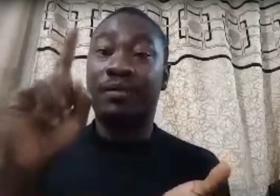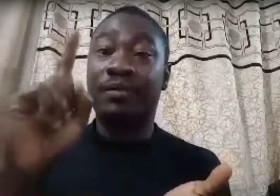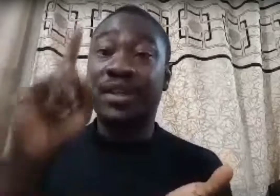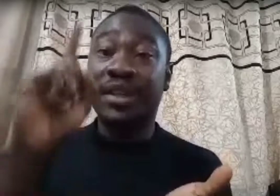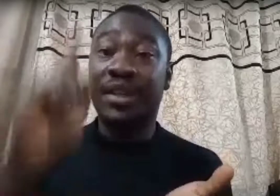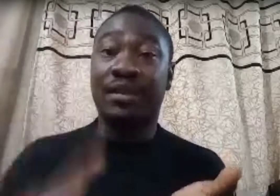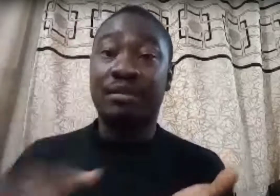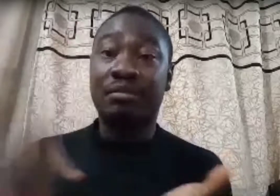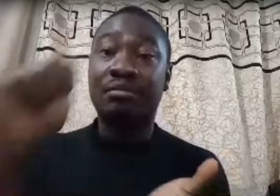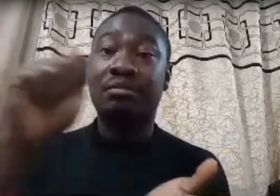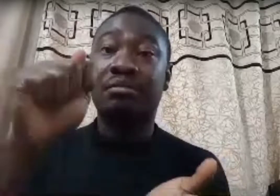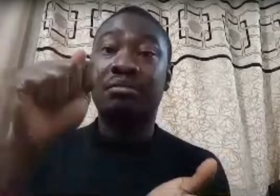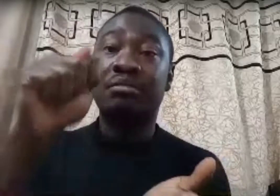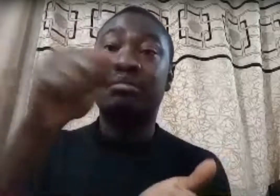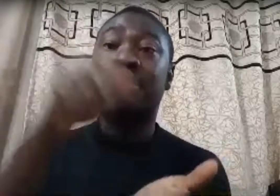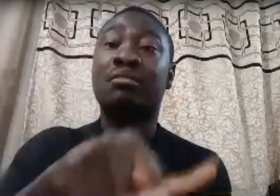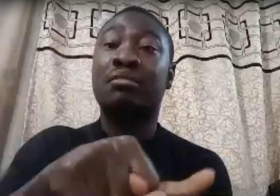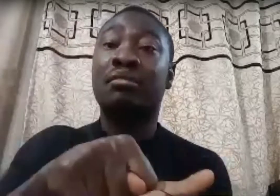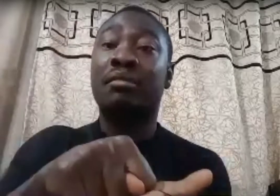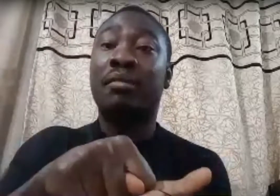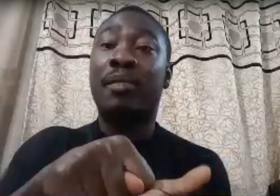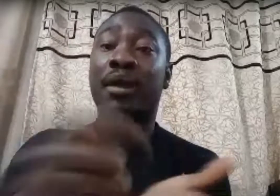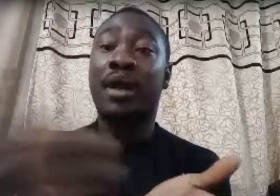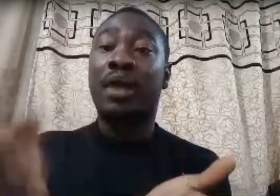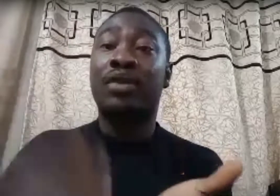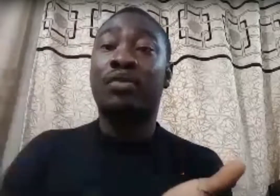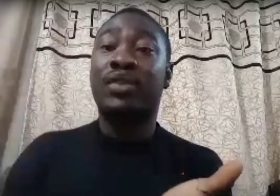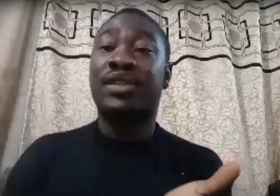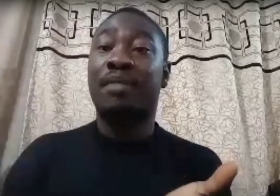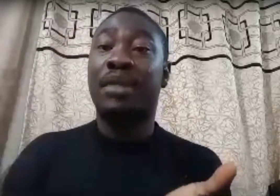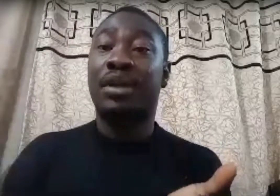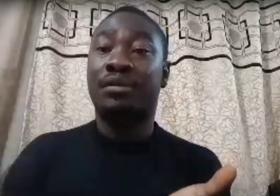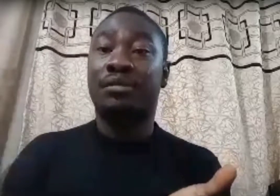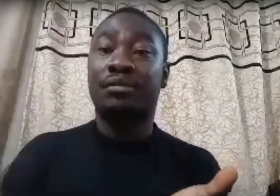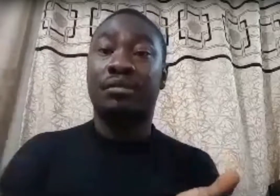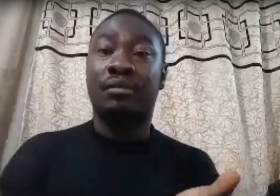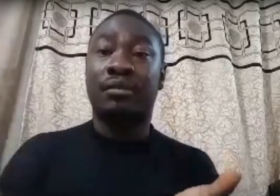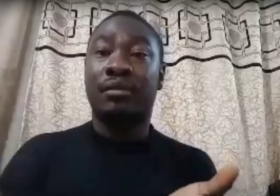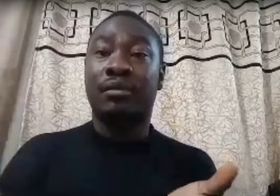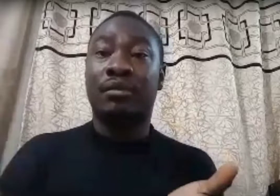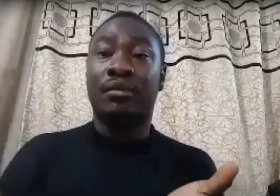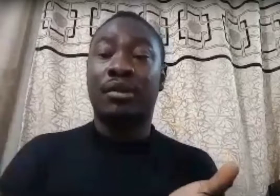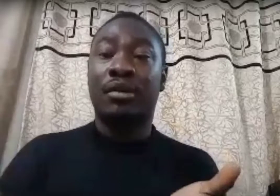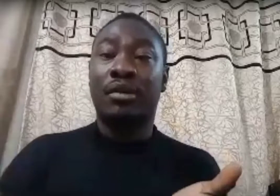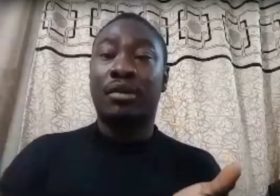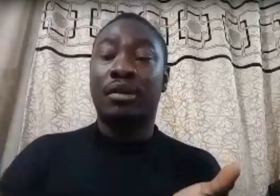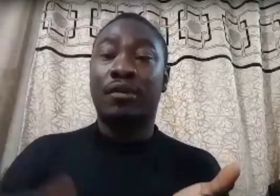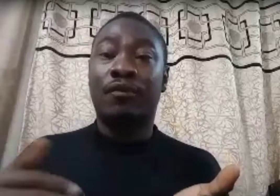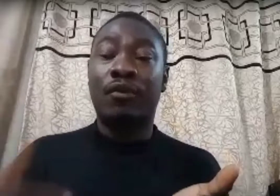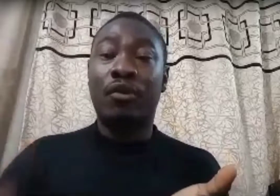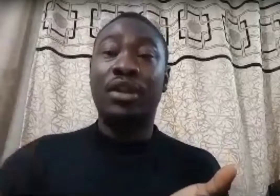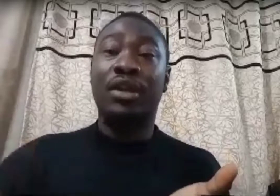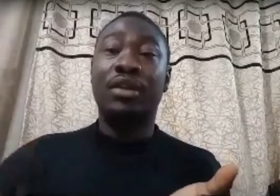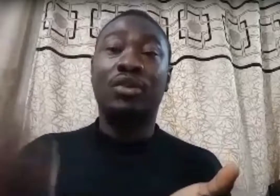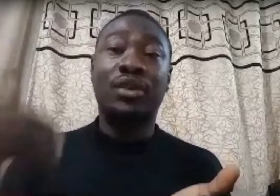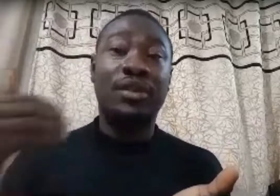How then do we sign million? If you're following the inductive logic used here, you will arrive at